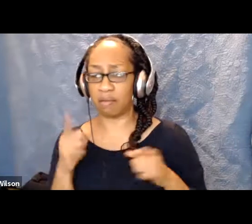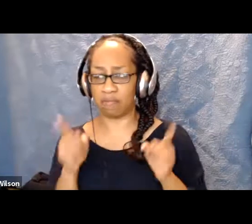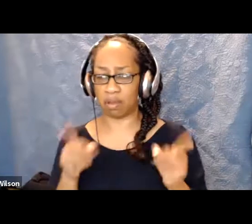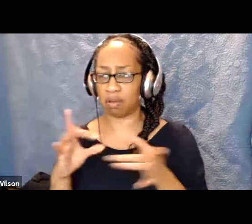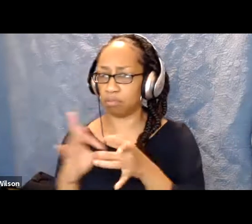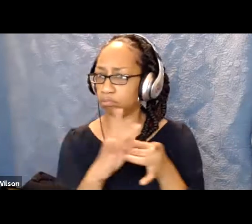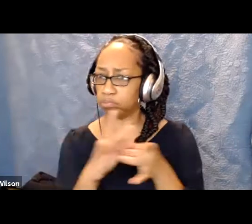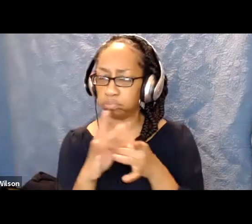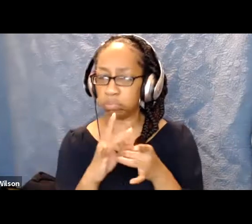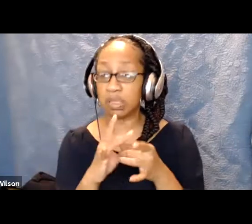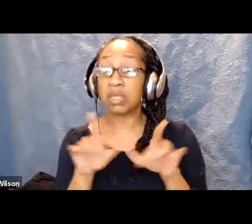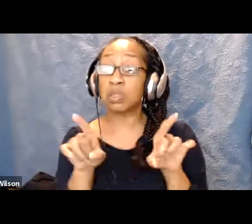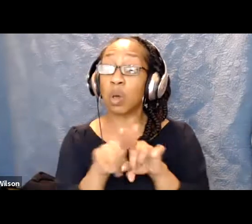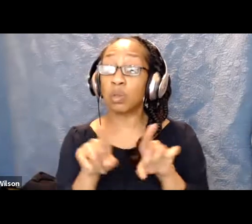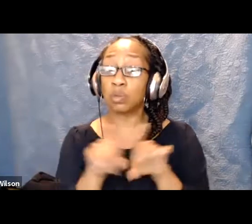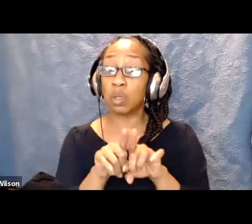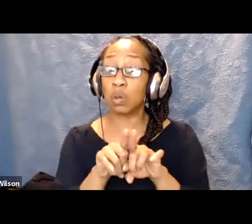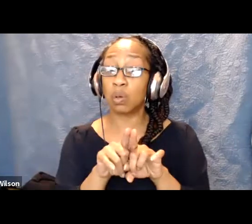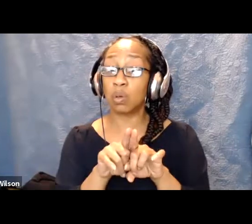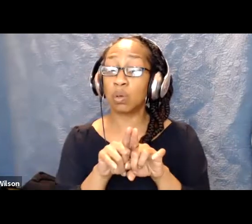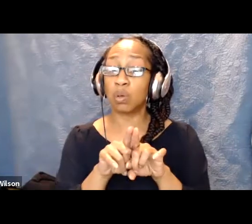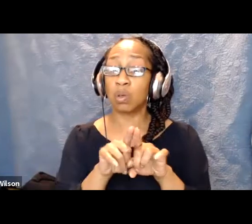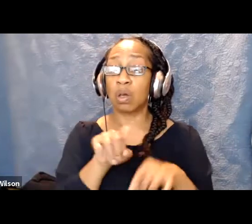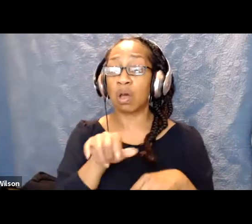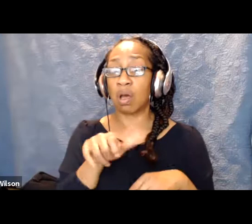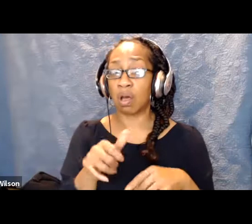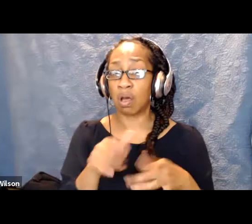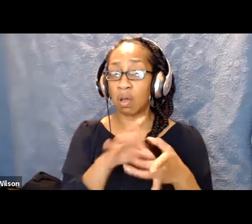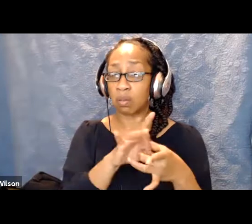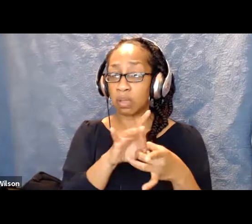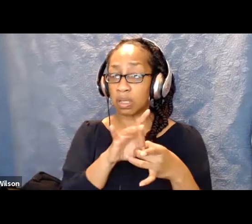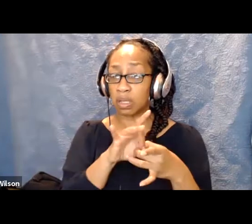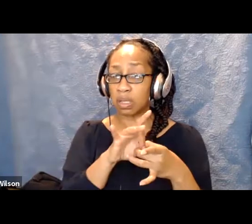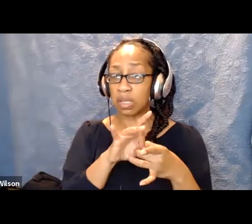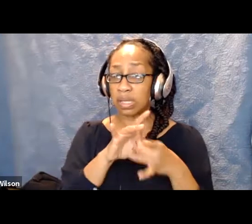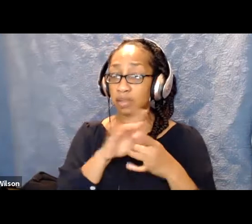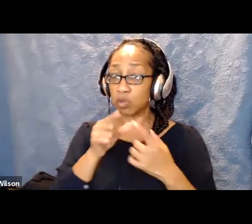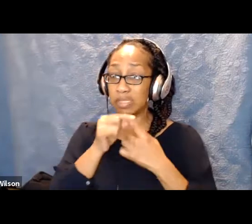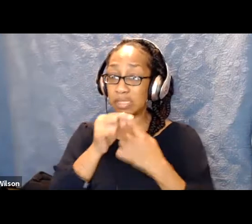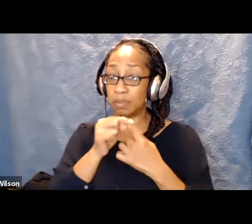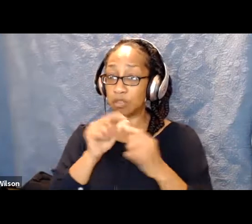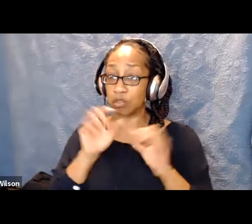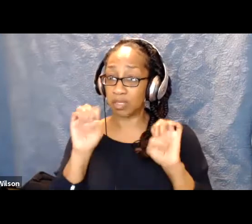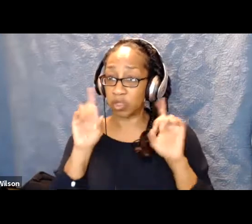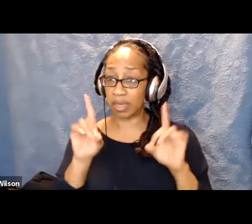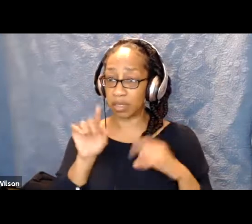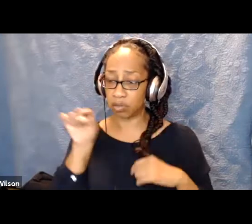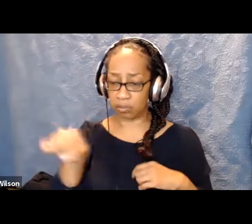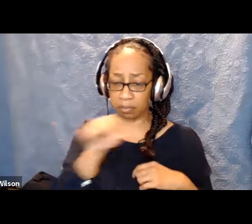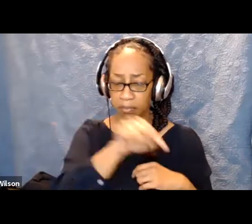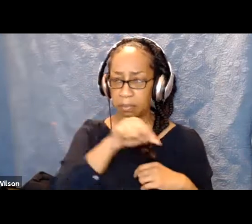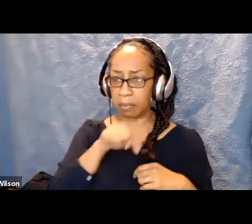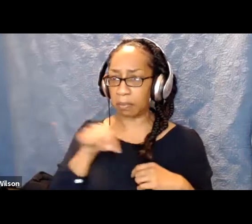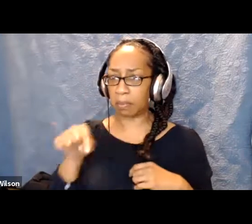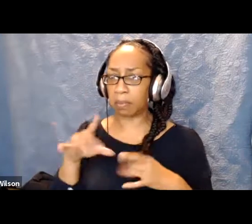and as well with their colleagues in special education in the states?